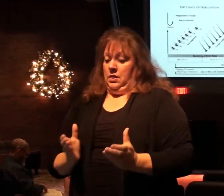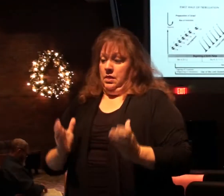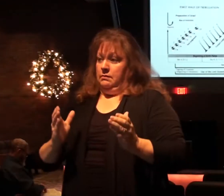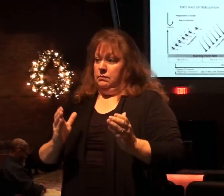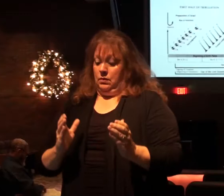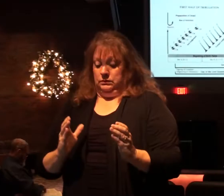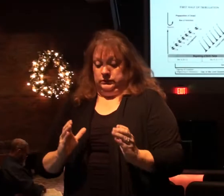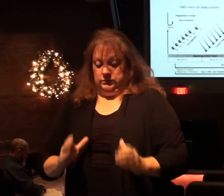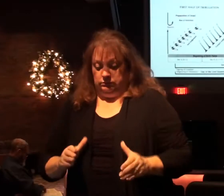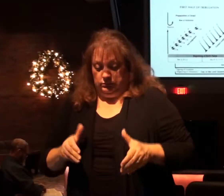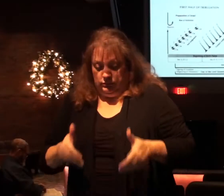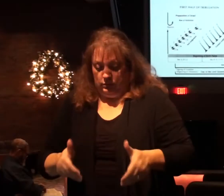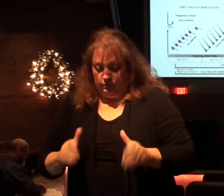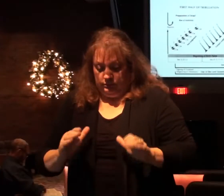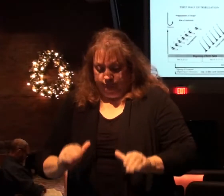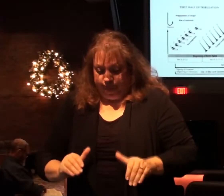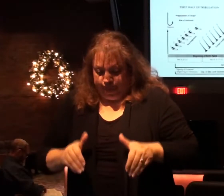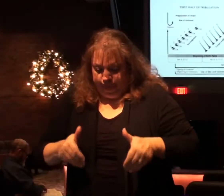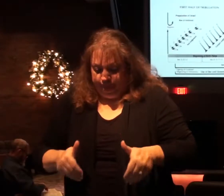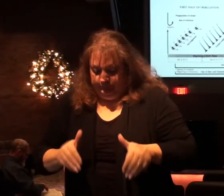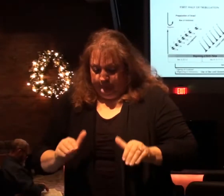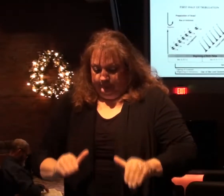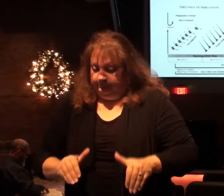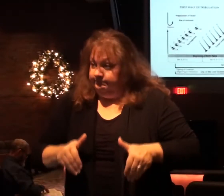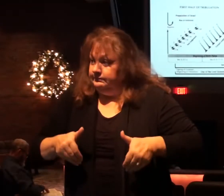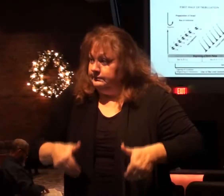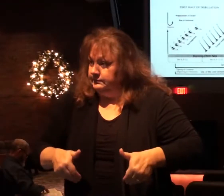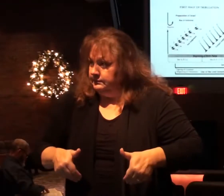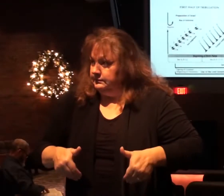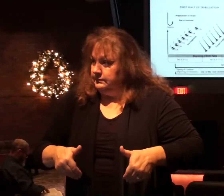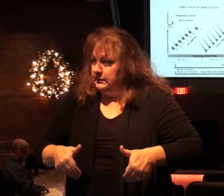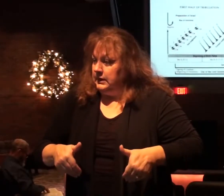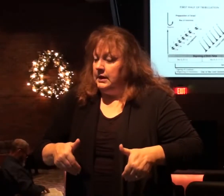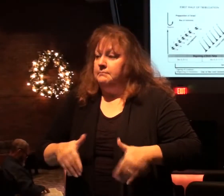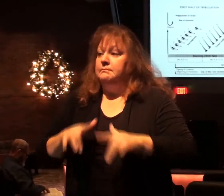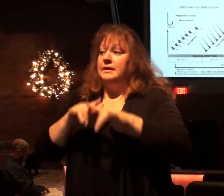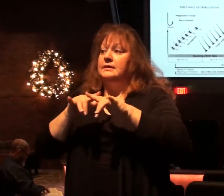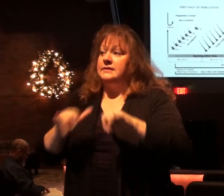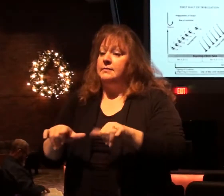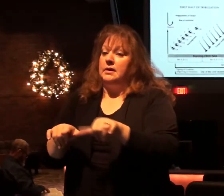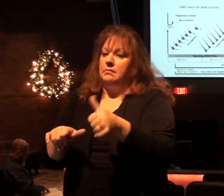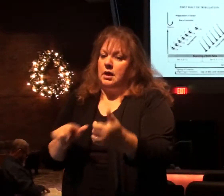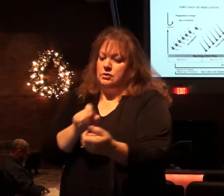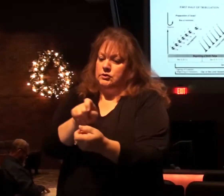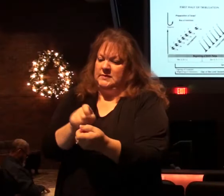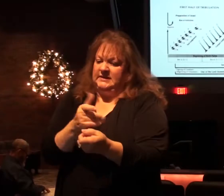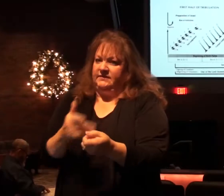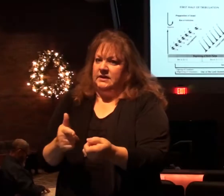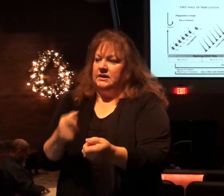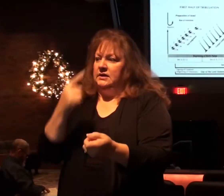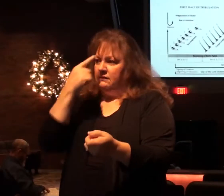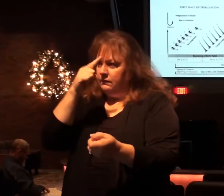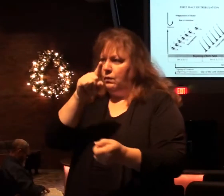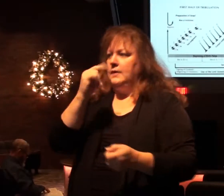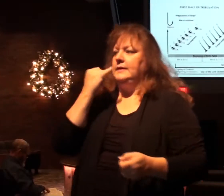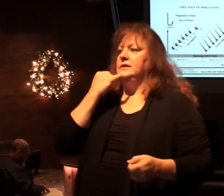poured out on the world. But there will be specific things taking place, particularly for the nation